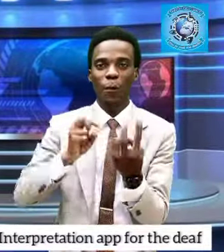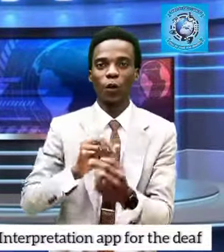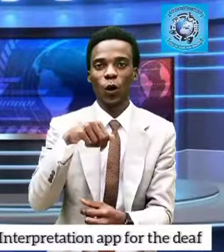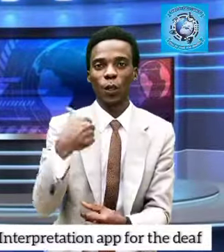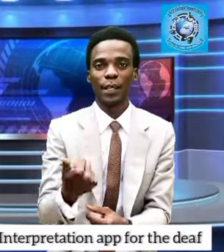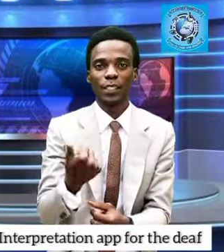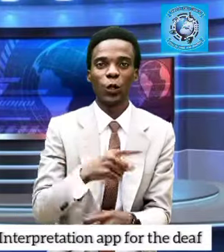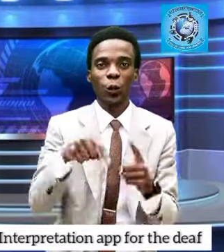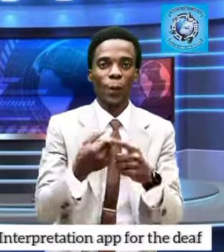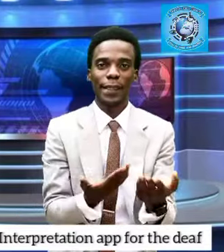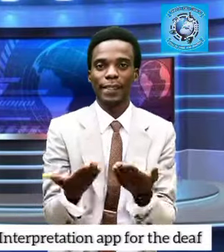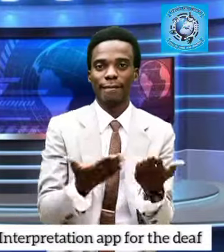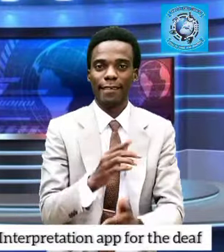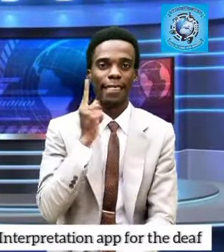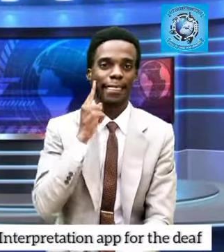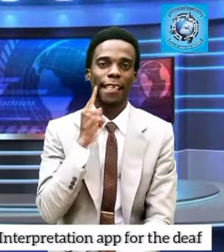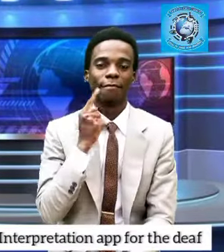others, when serving the deaf.